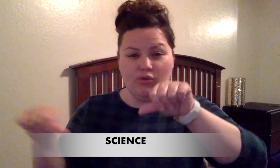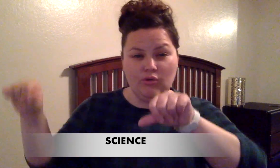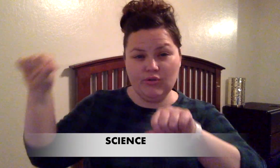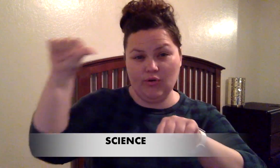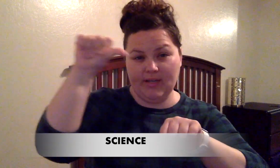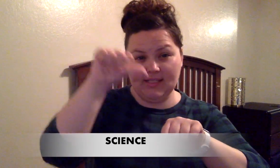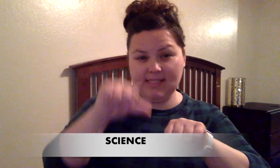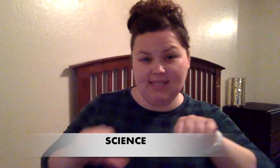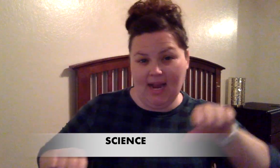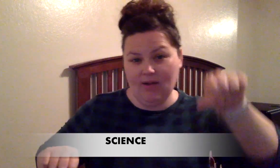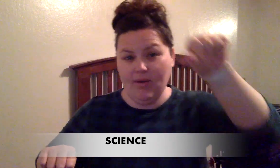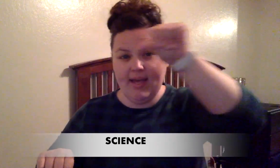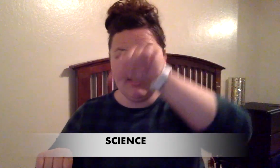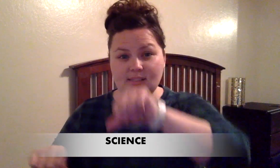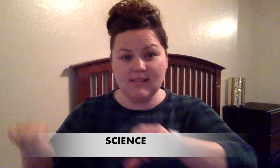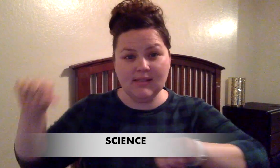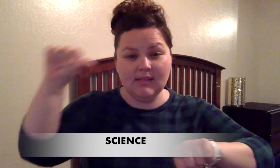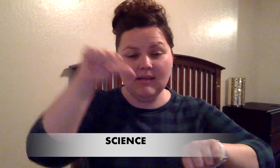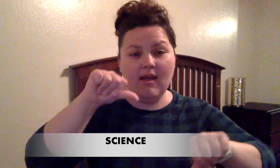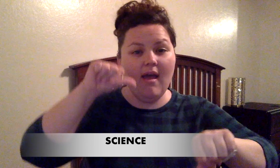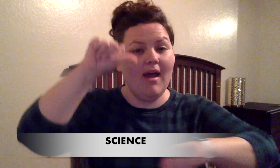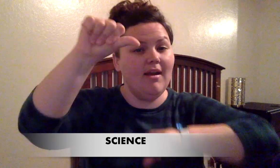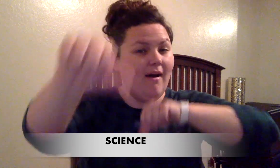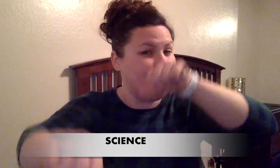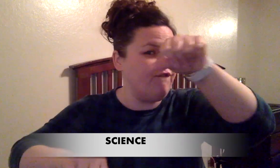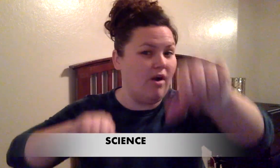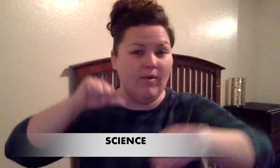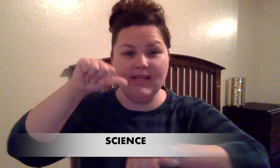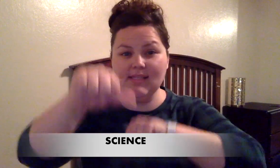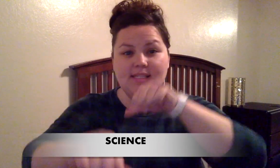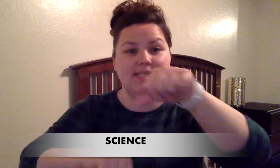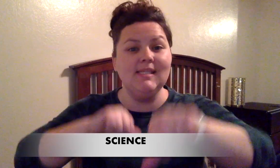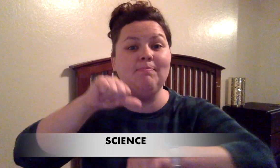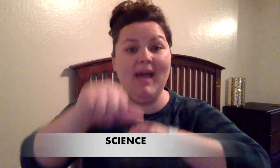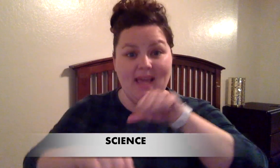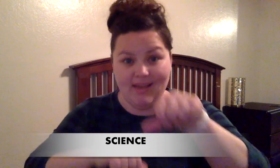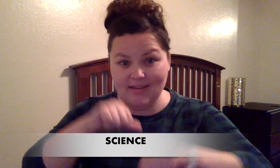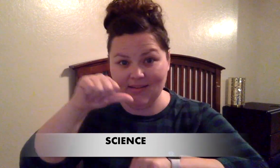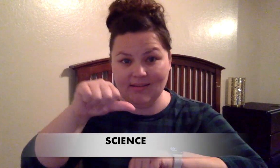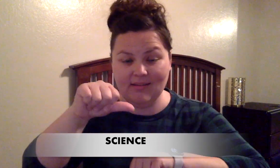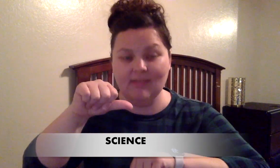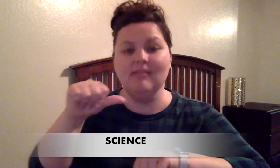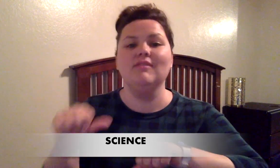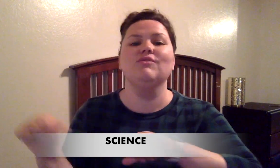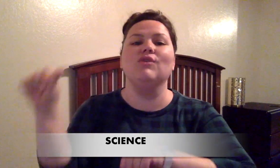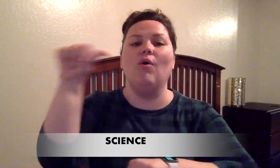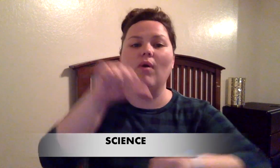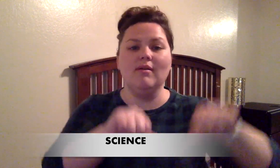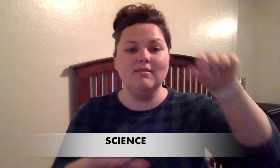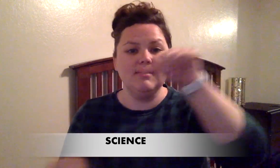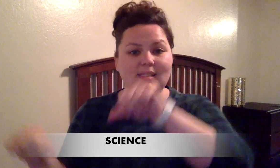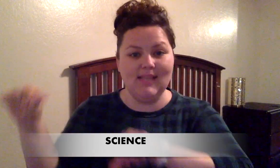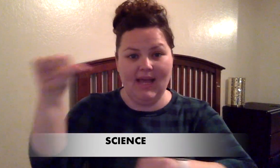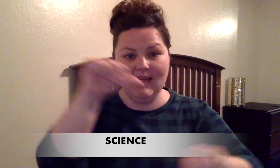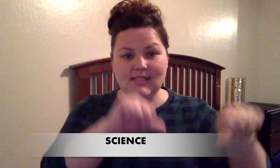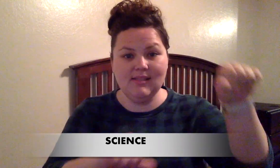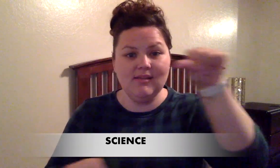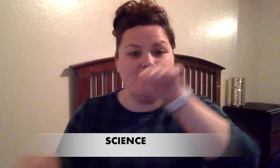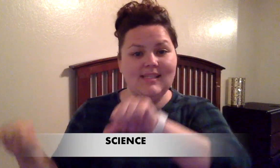circles are going sideways and not front ways because this is bike. So science.